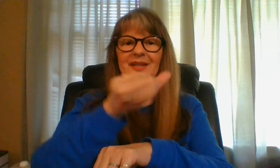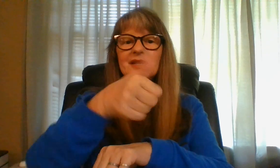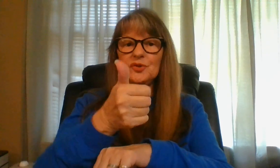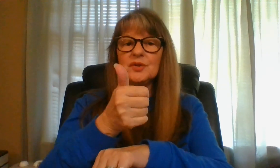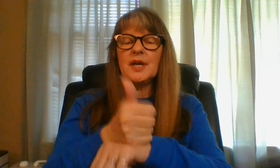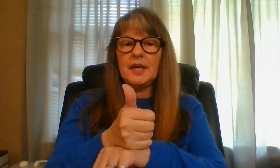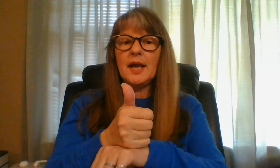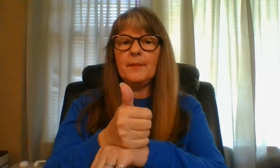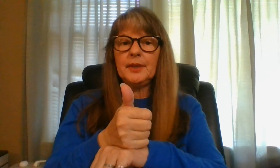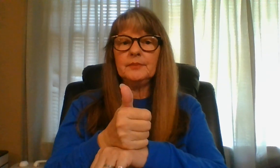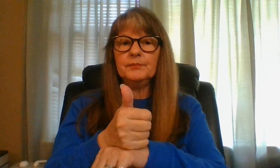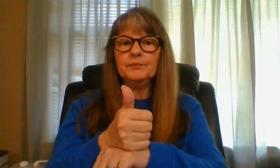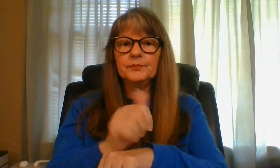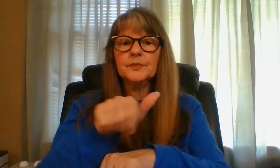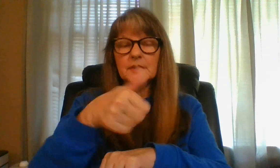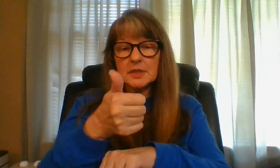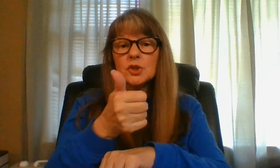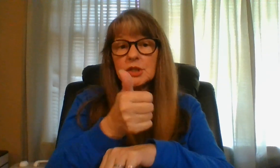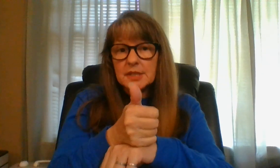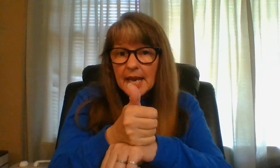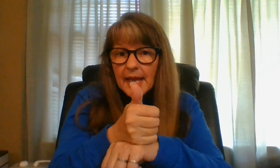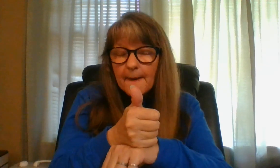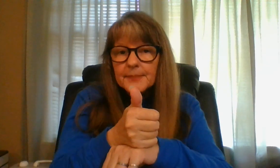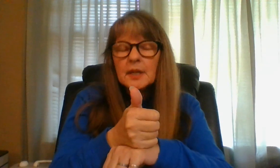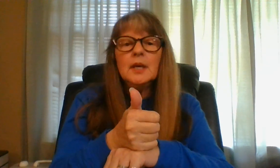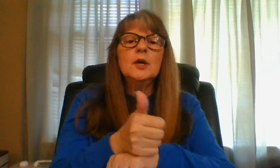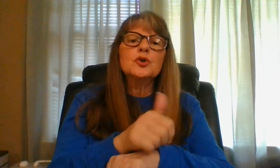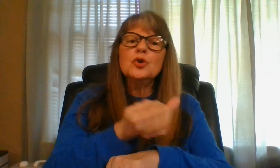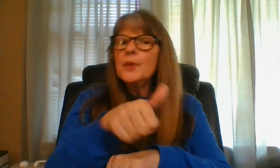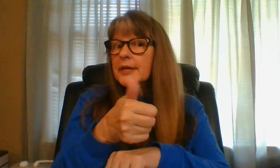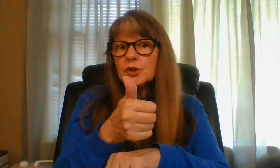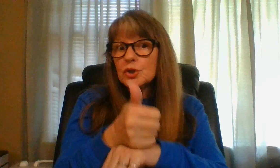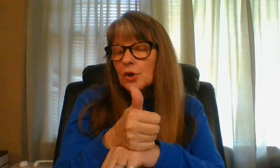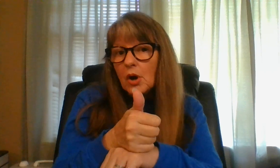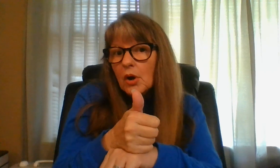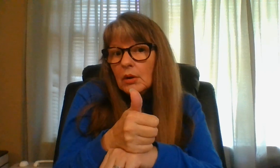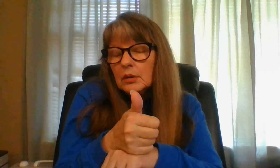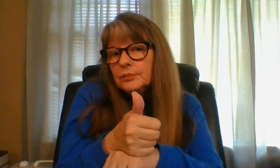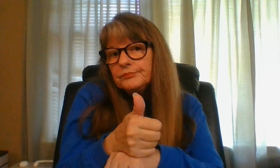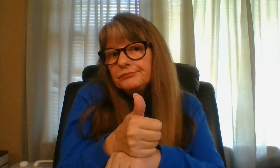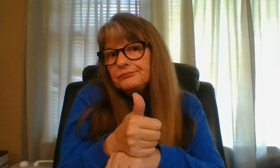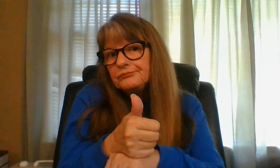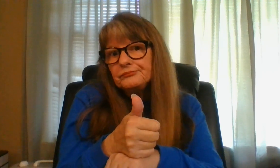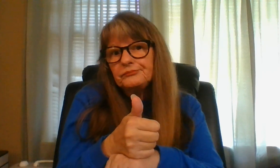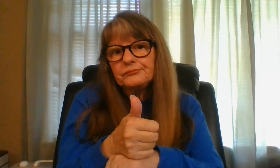Did you set it up? This is to set up, to install,